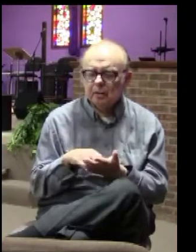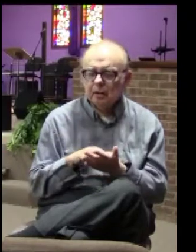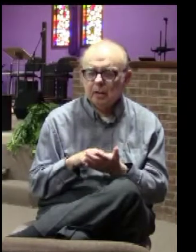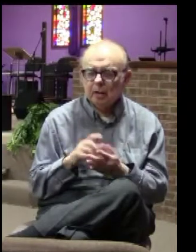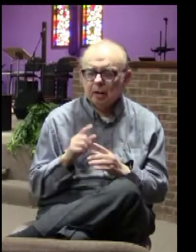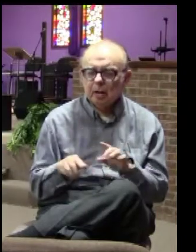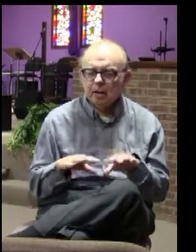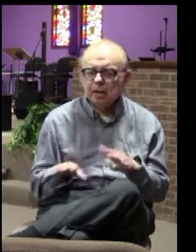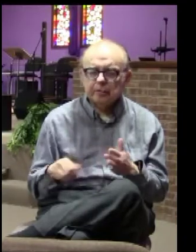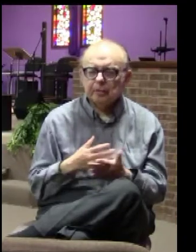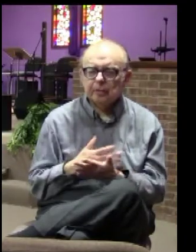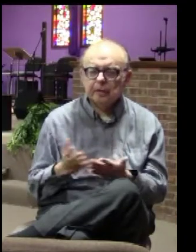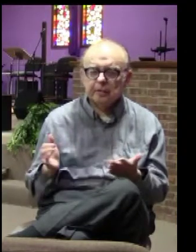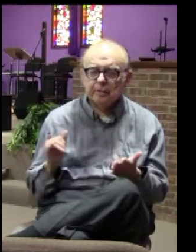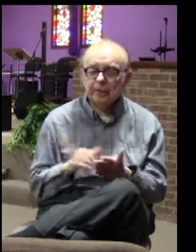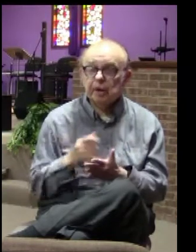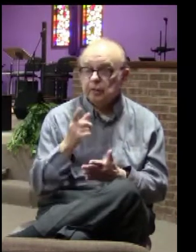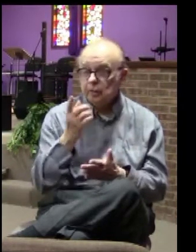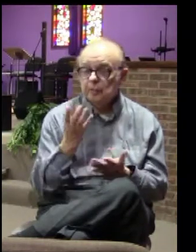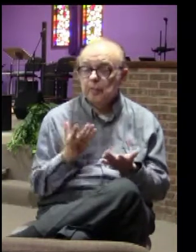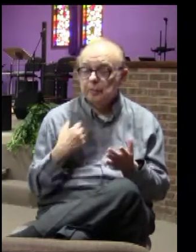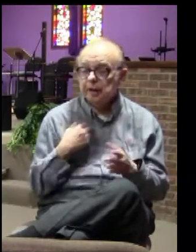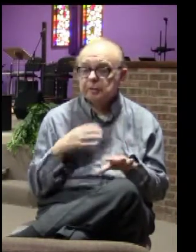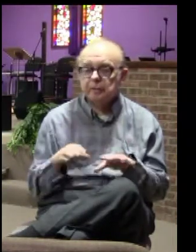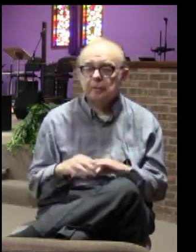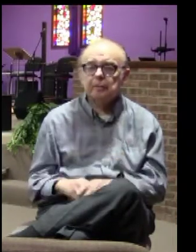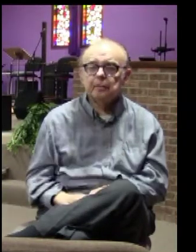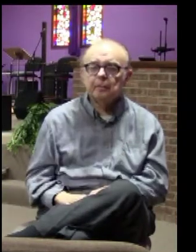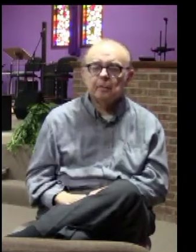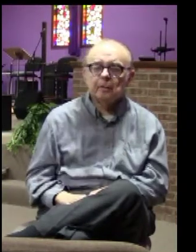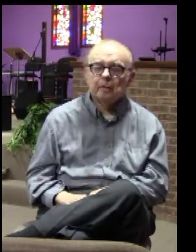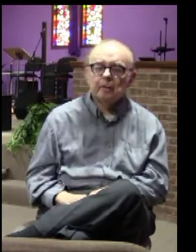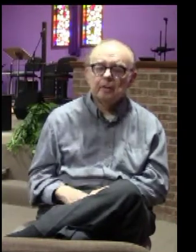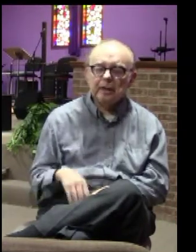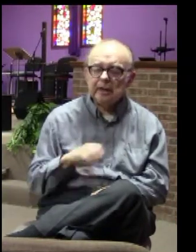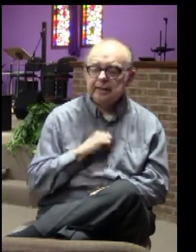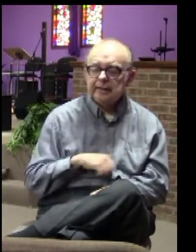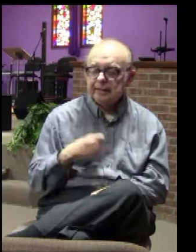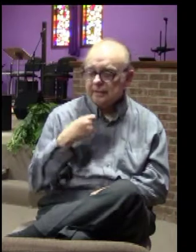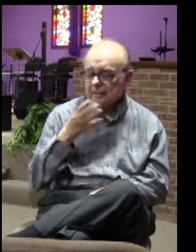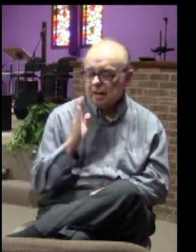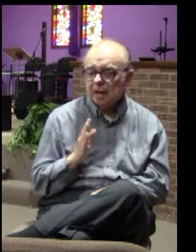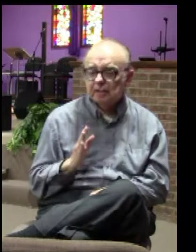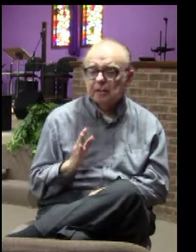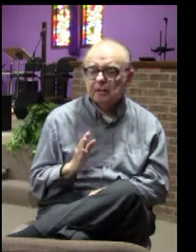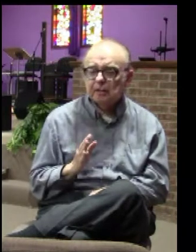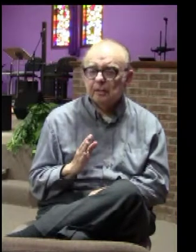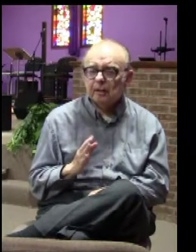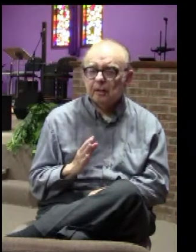and cannot do the things that you want me to do. And he says, God,